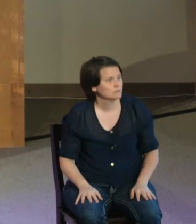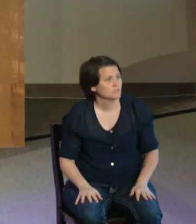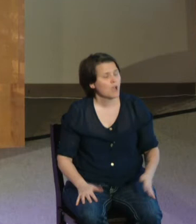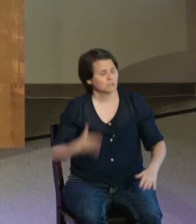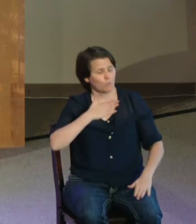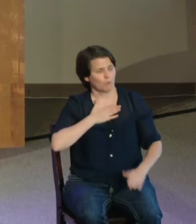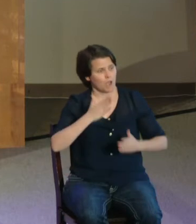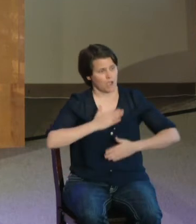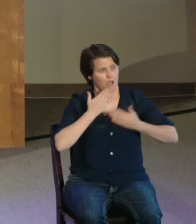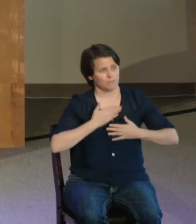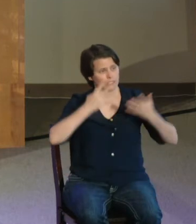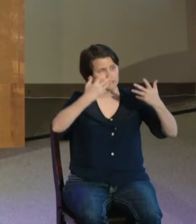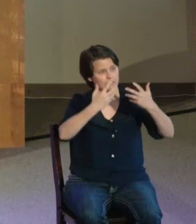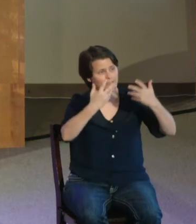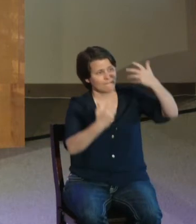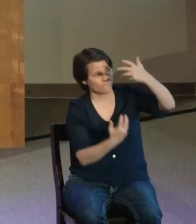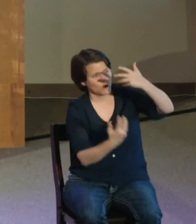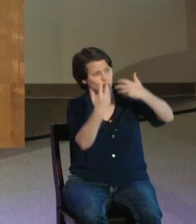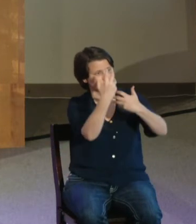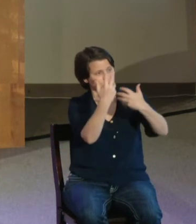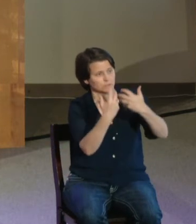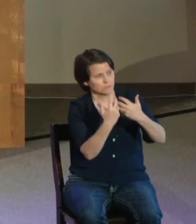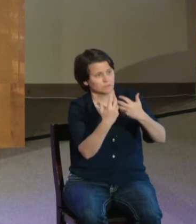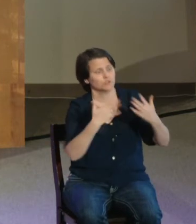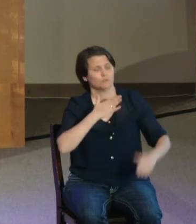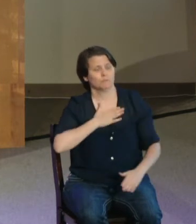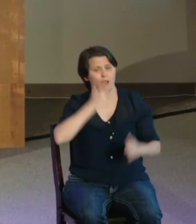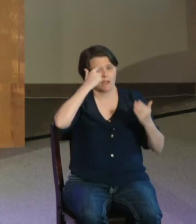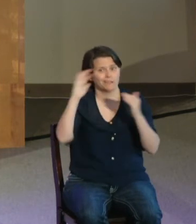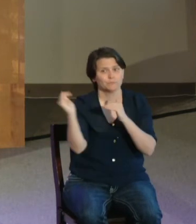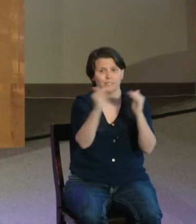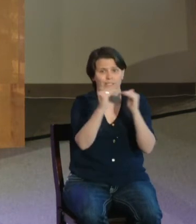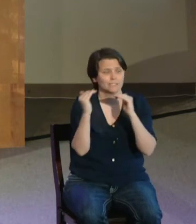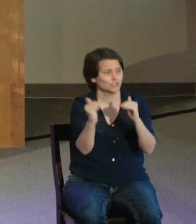inversely proportional to my expectations.